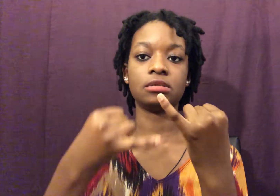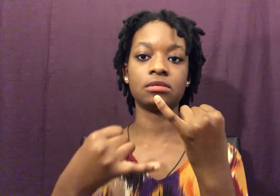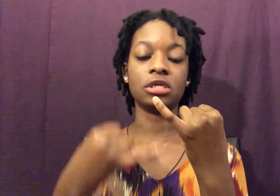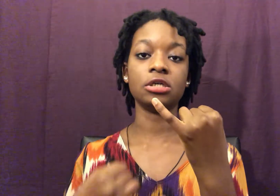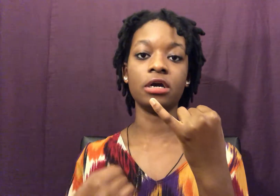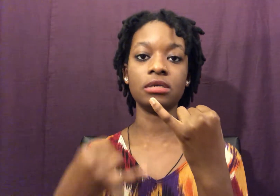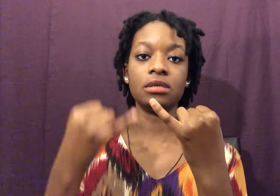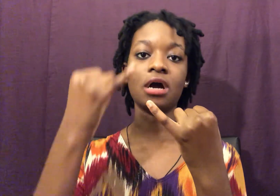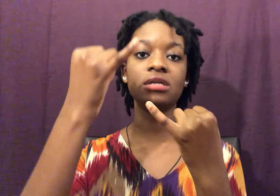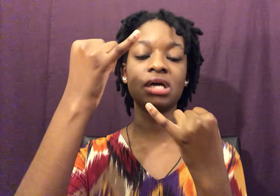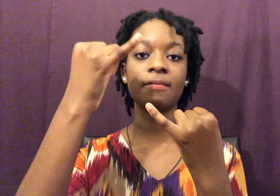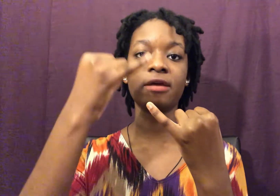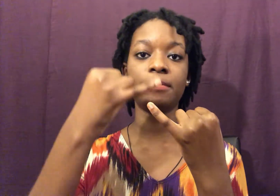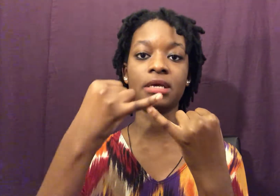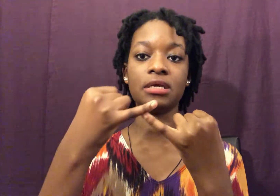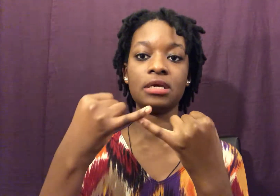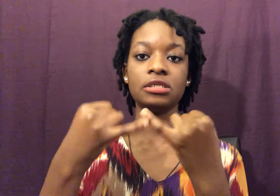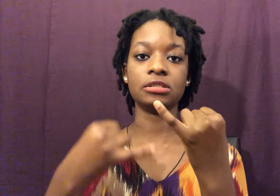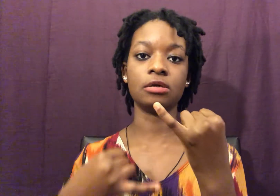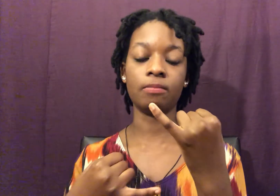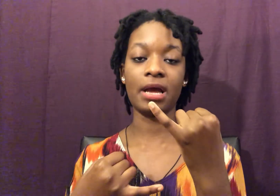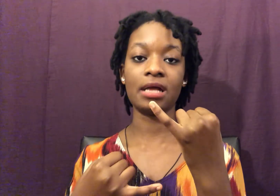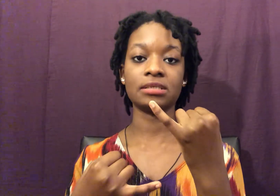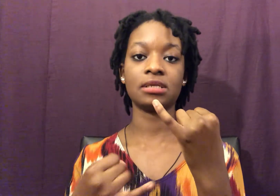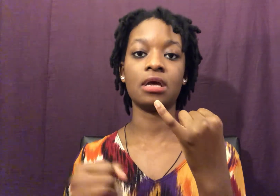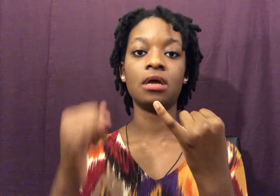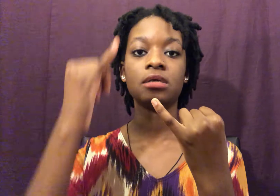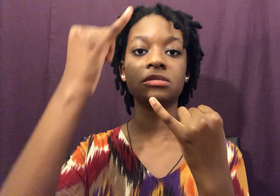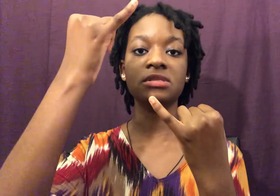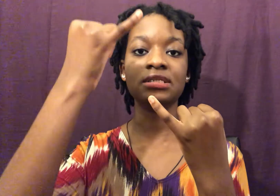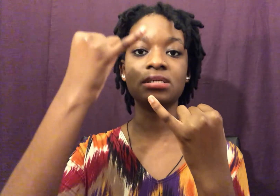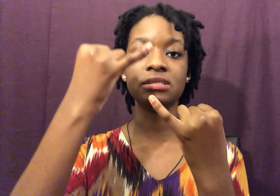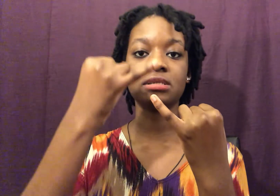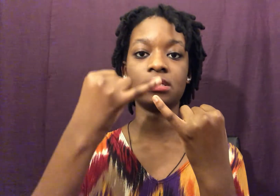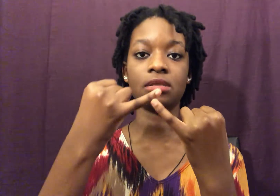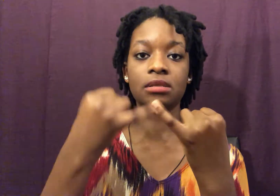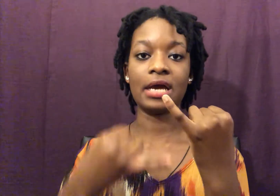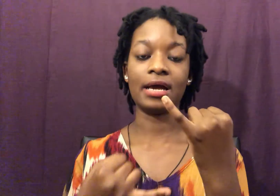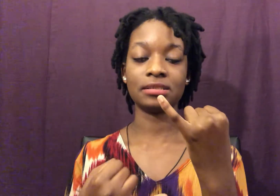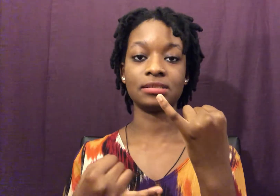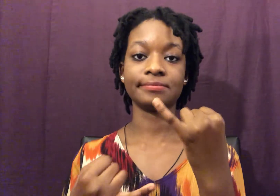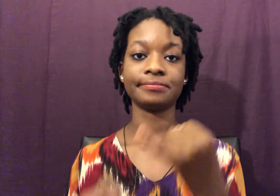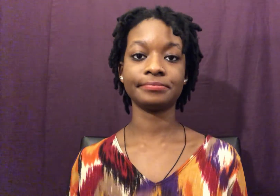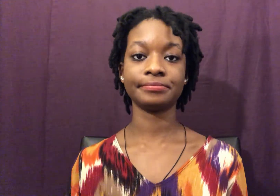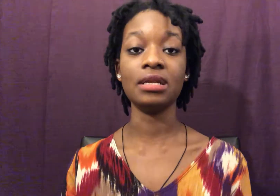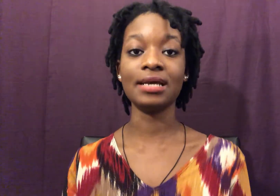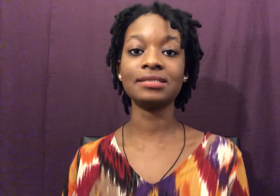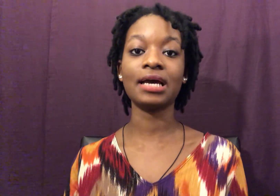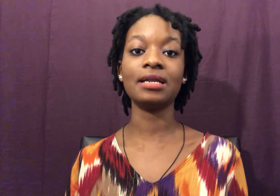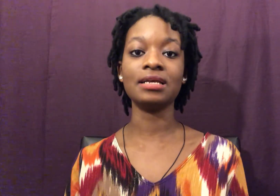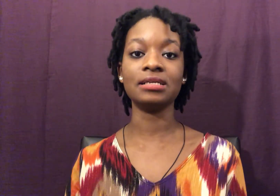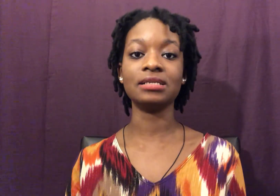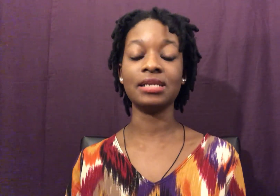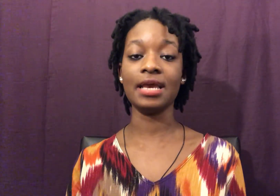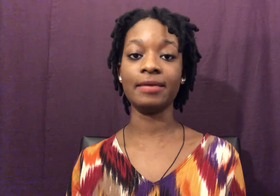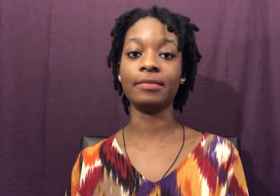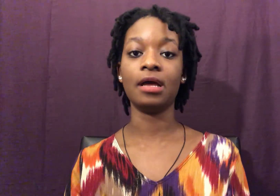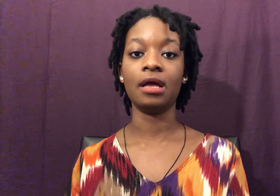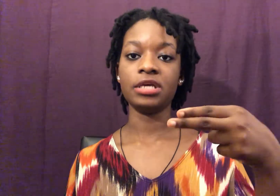touch our non-dominant pinky and just go past. So this is last. The next sign is name. Take